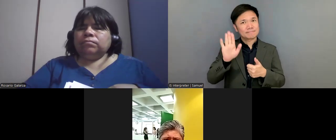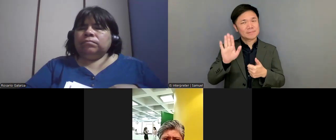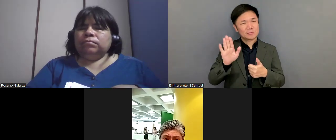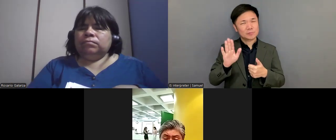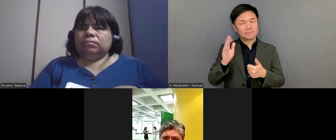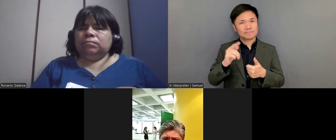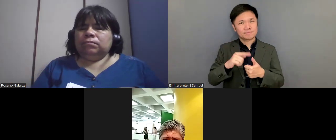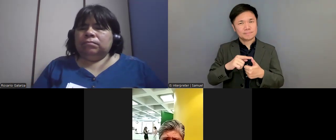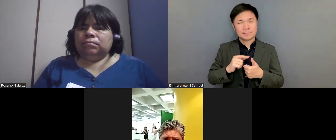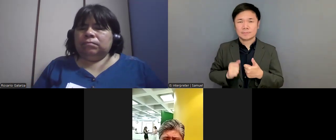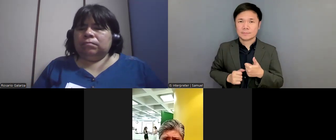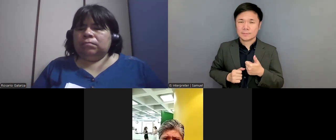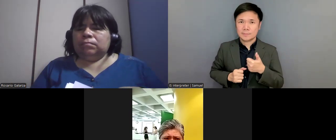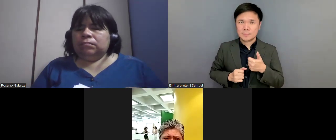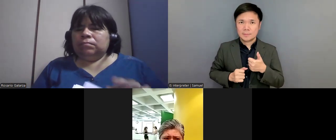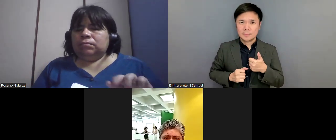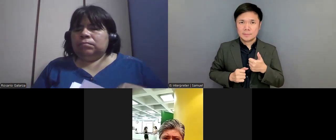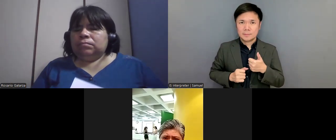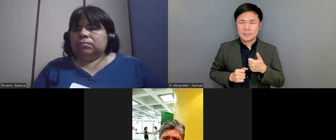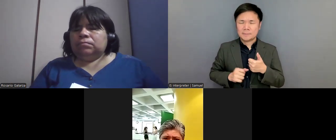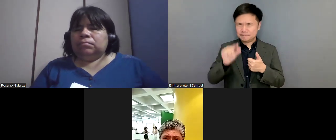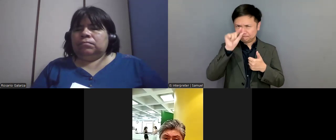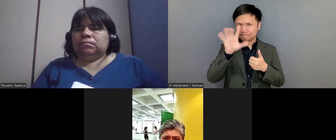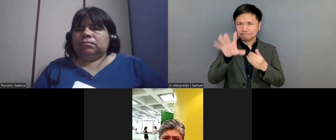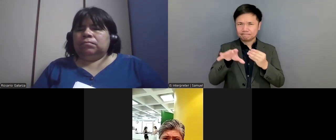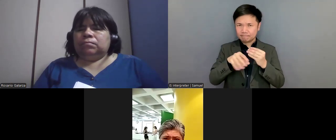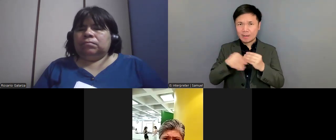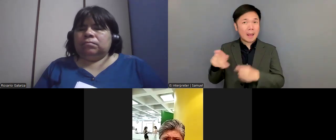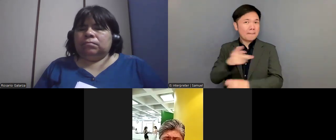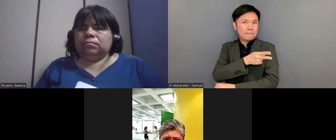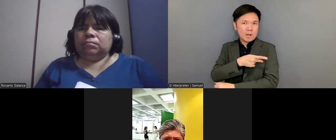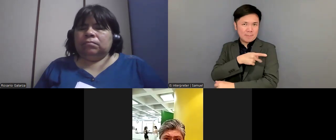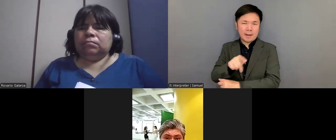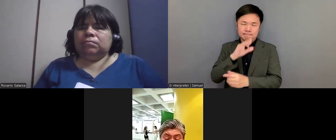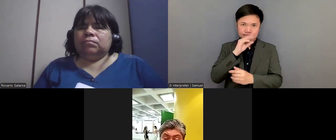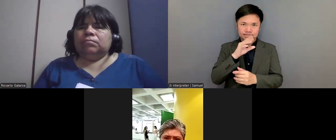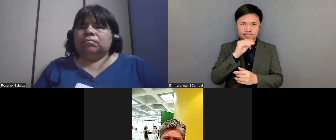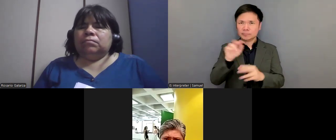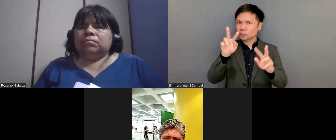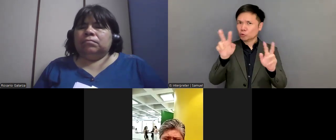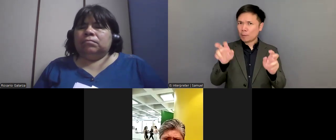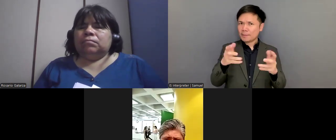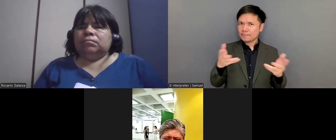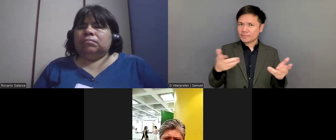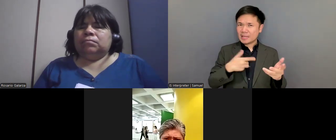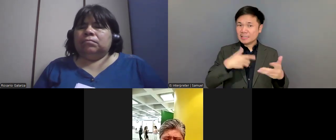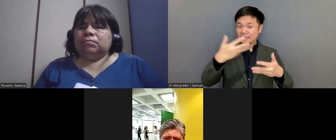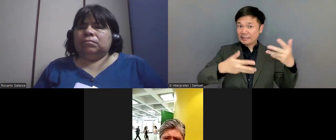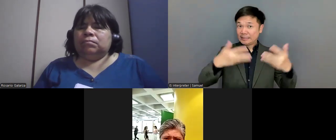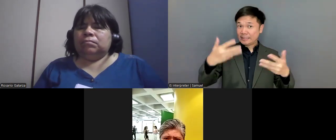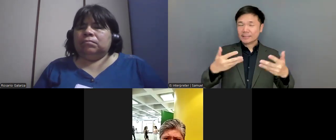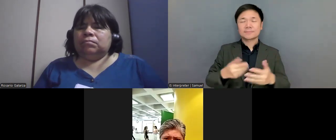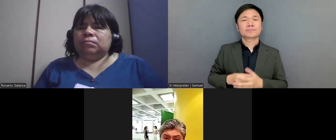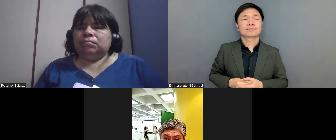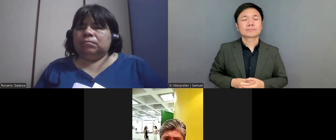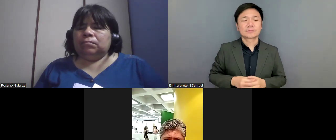importante. Los datos estadísticos add en something relación a las what Pratima personas mentioned. indígenas con When we discapacidad, speak about no the contamos statistic con data, datos when we